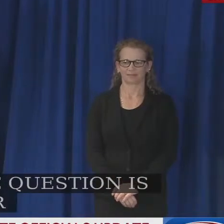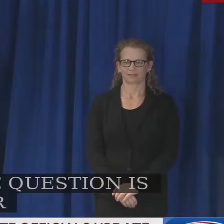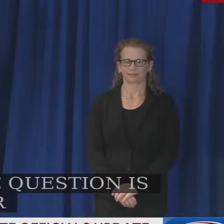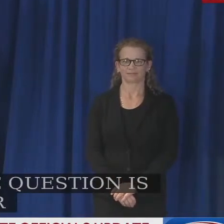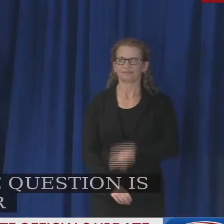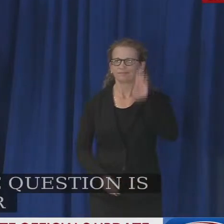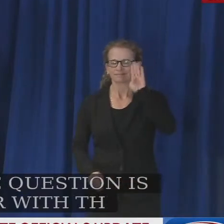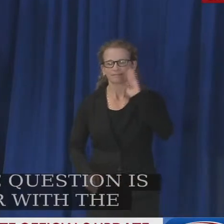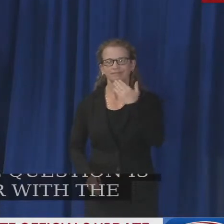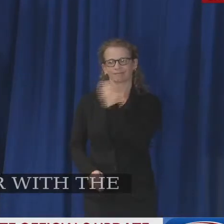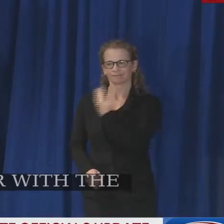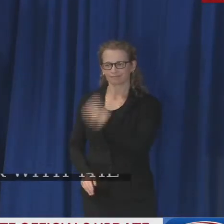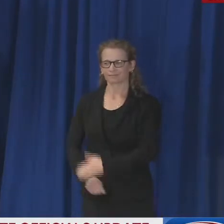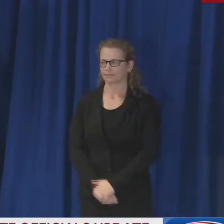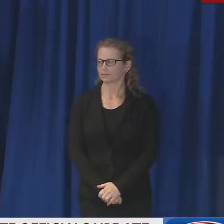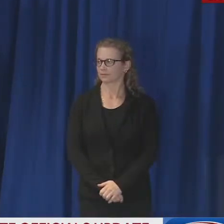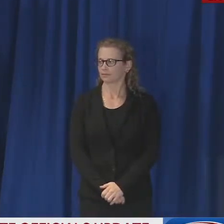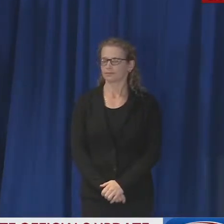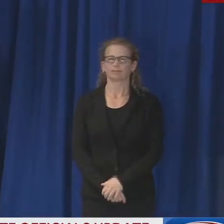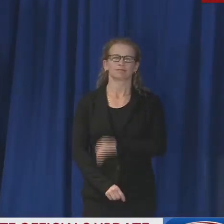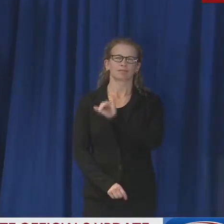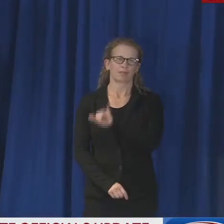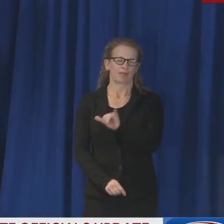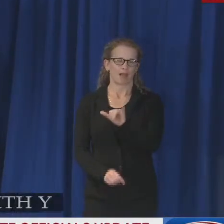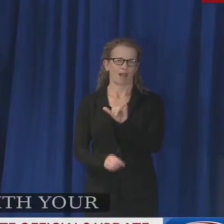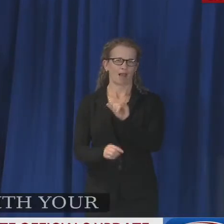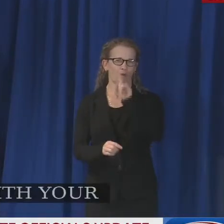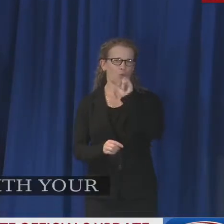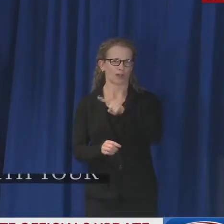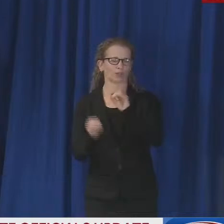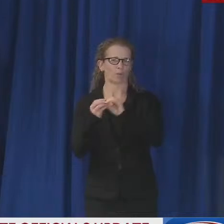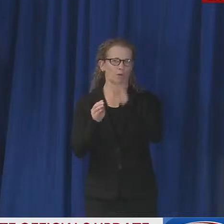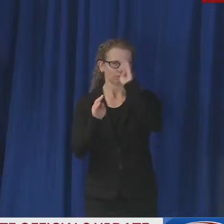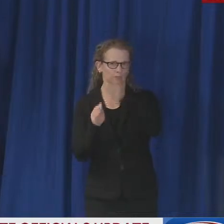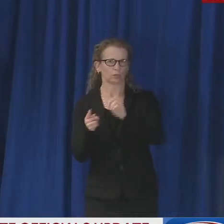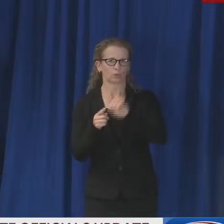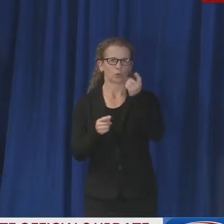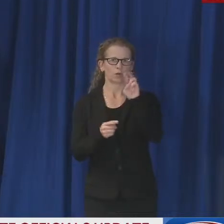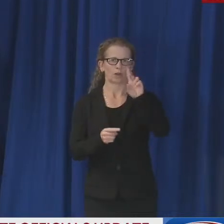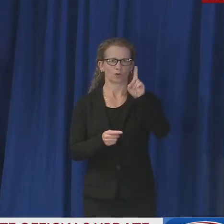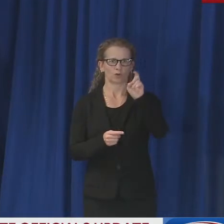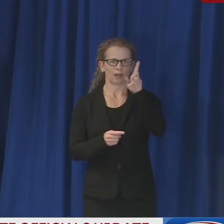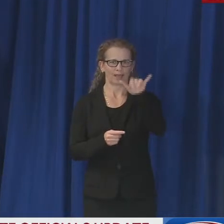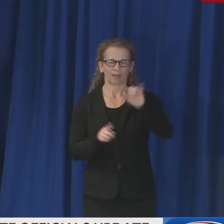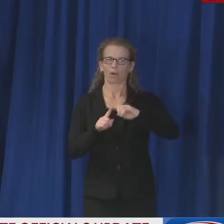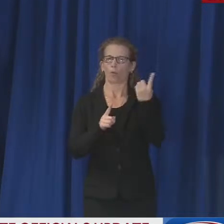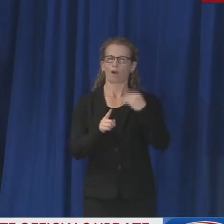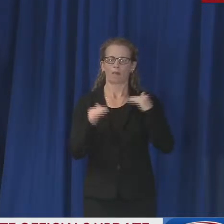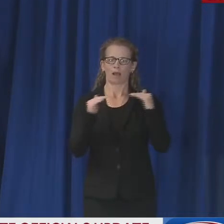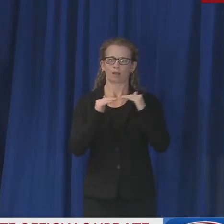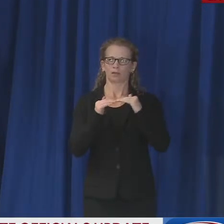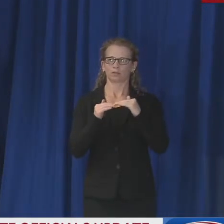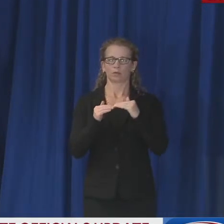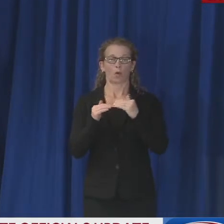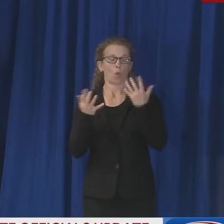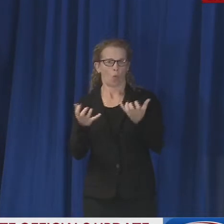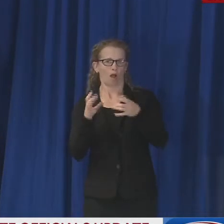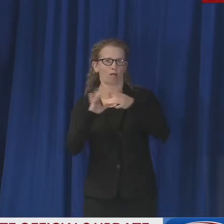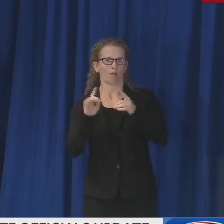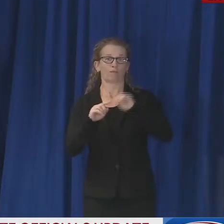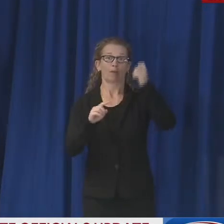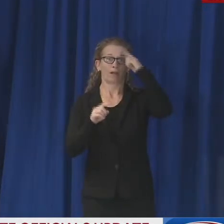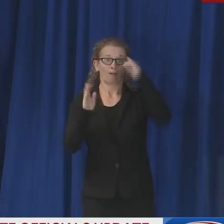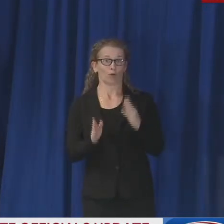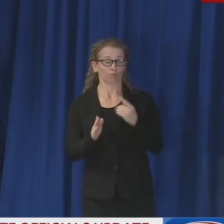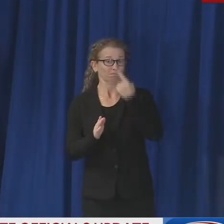Hi, thank you. I know this is more Dr. Daley's area, but one of my colleagues is specifically looking for comment from governors, so if Governor Sununu